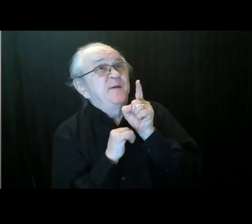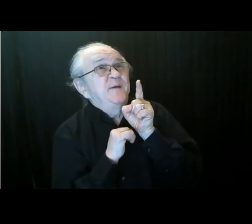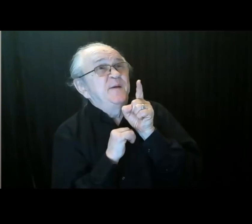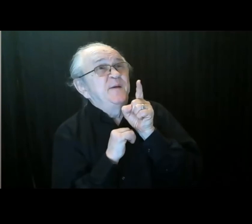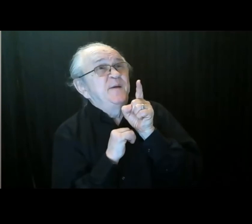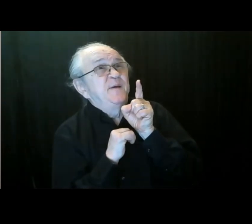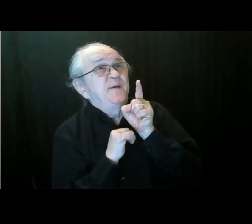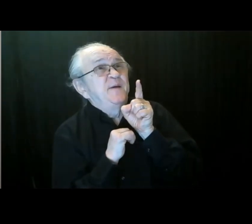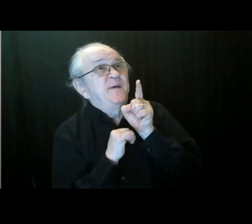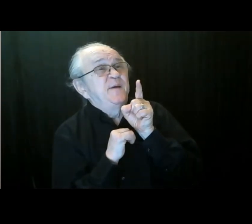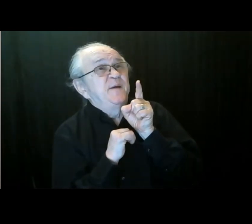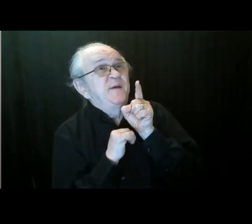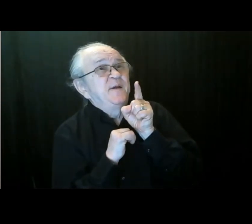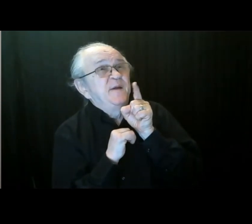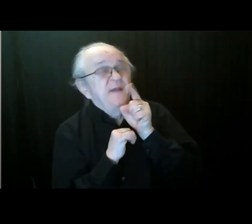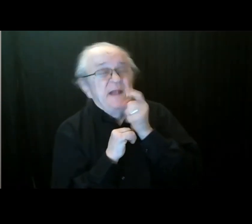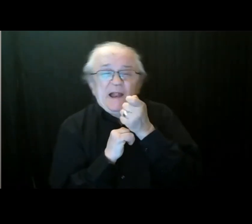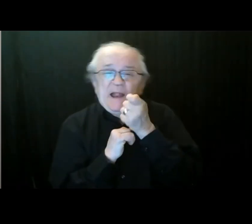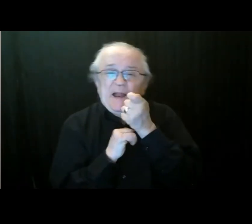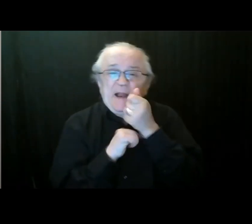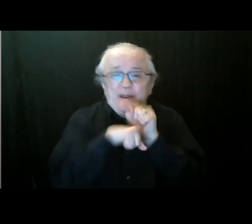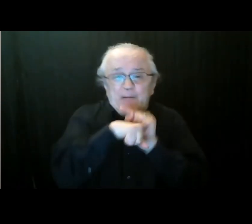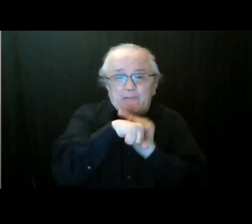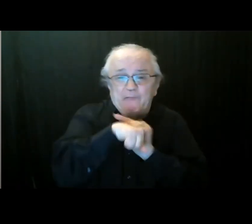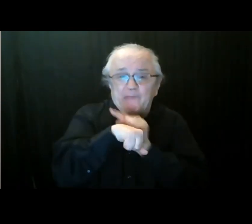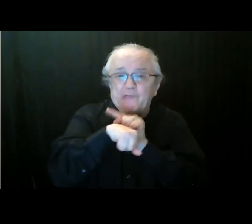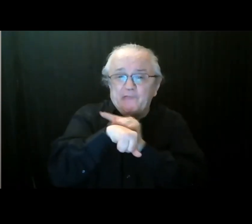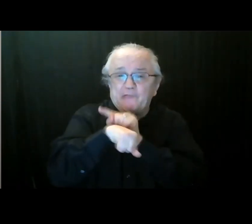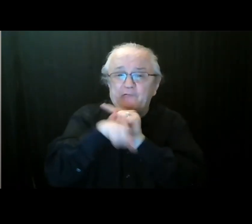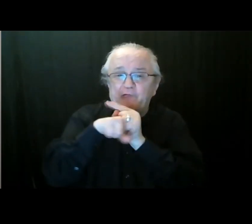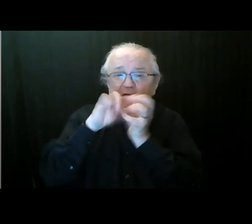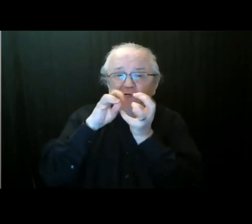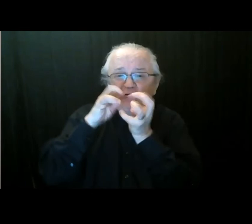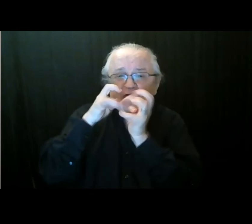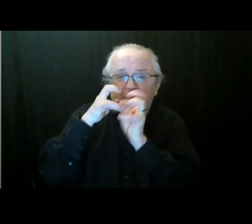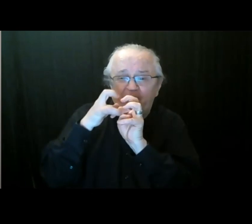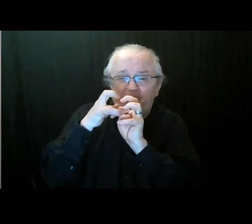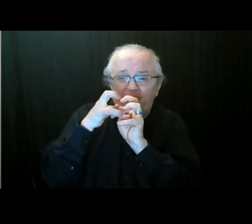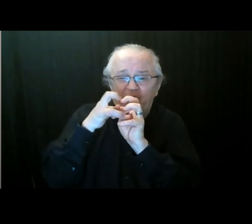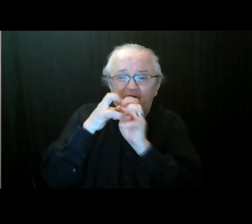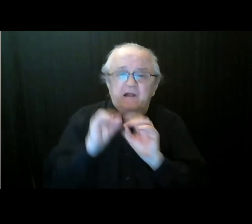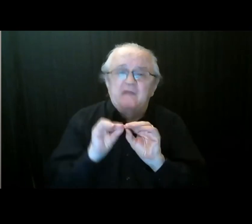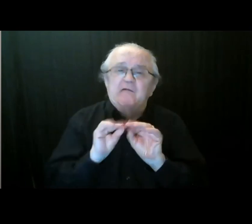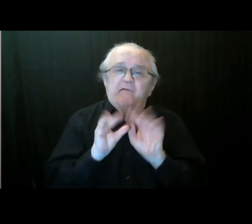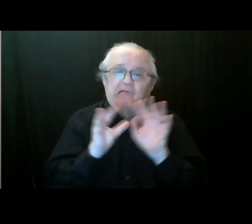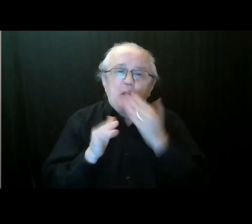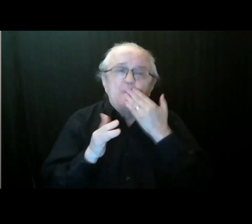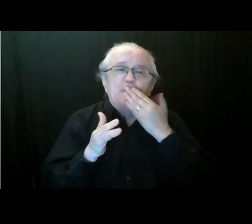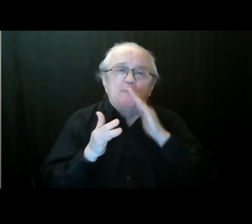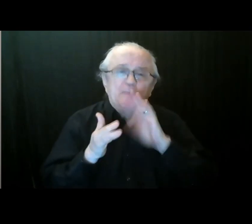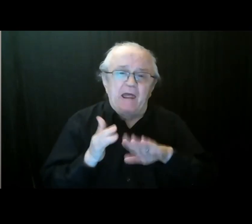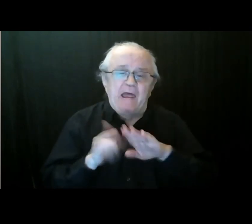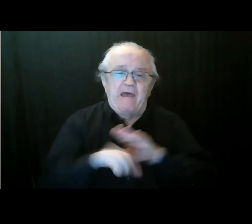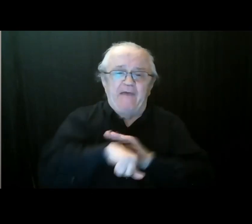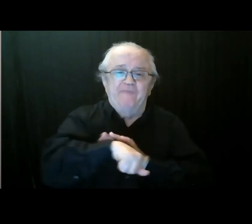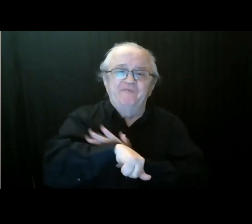He had very few feathers, and what feathers he had were awry, and he was clearly having a bad feather day, having